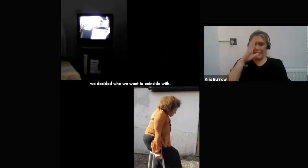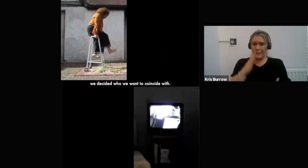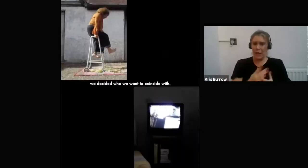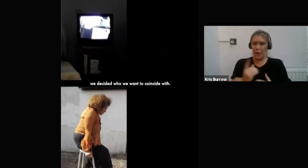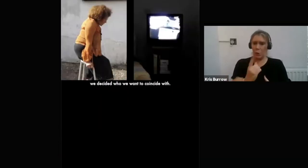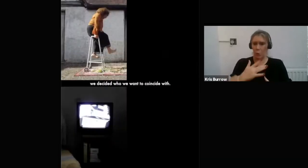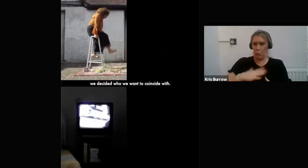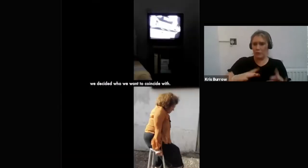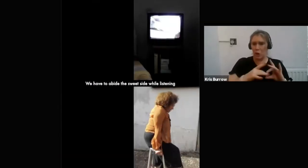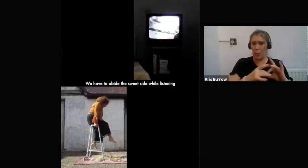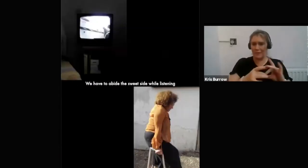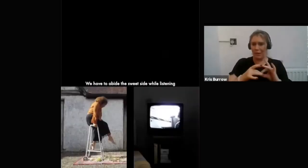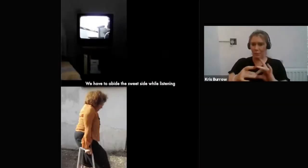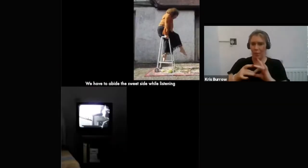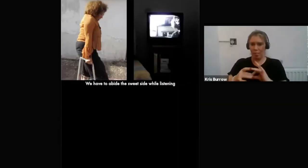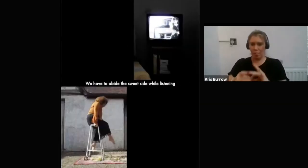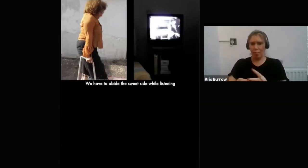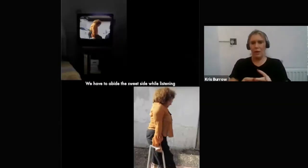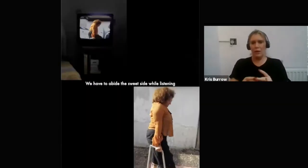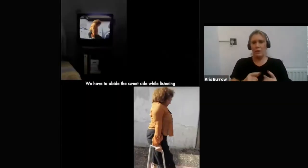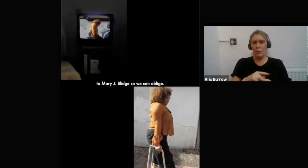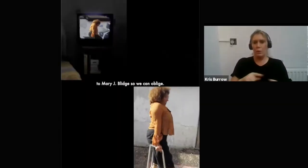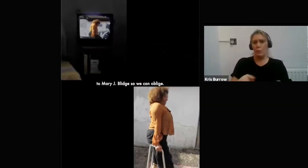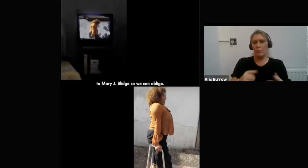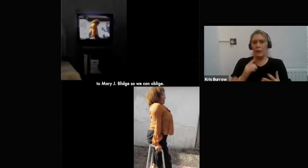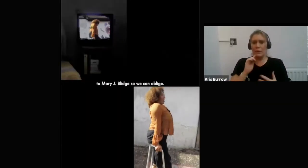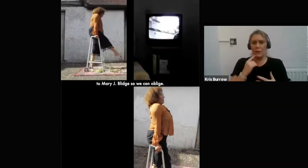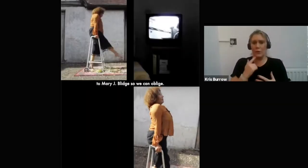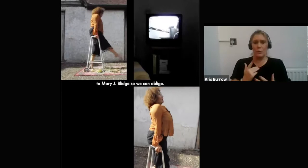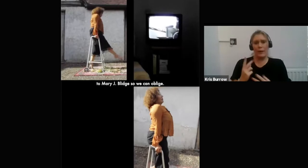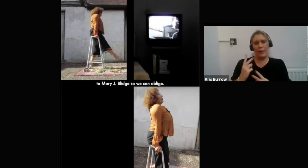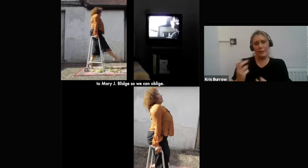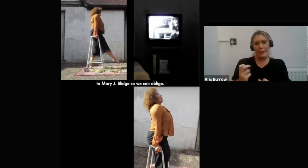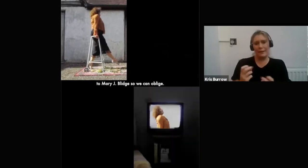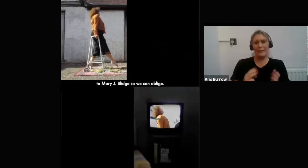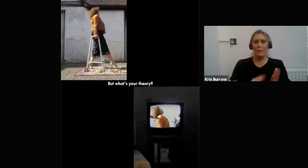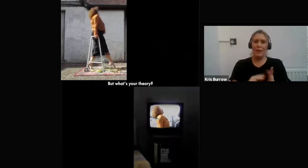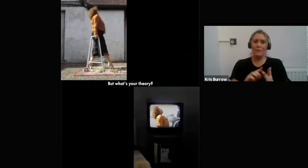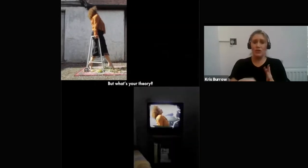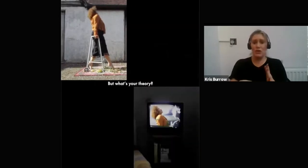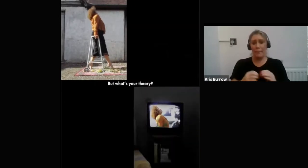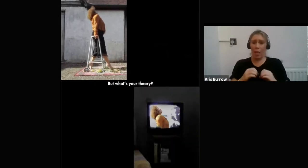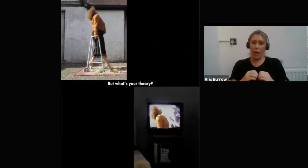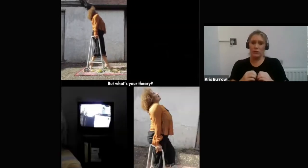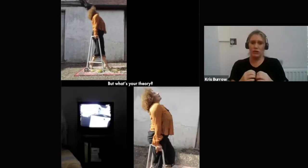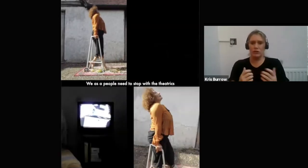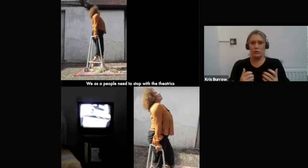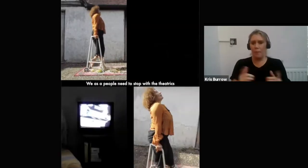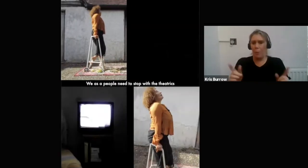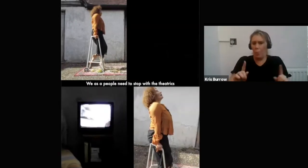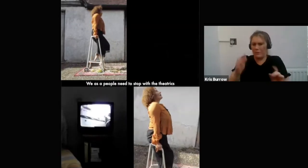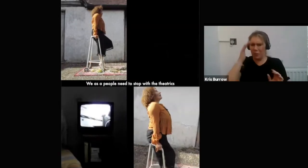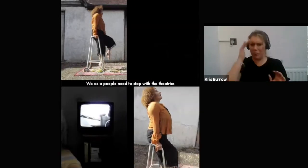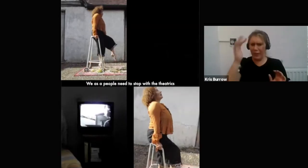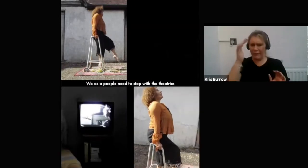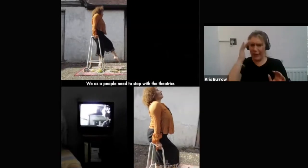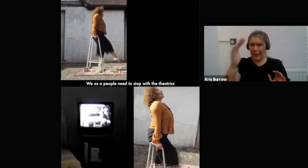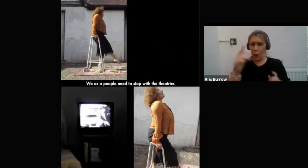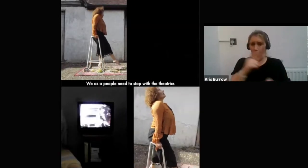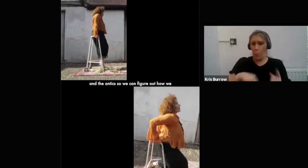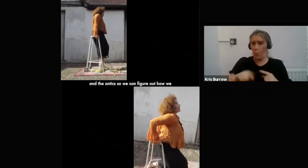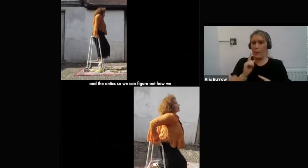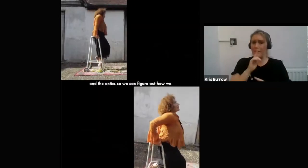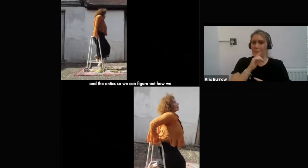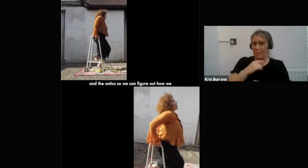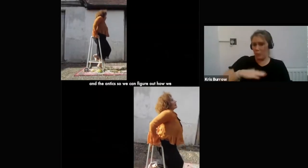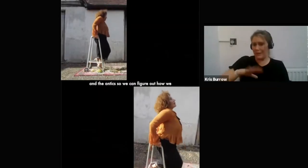to coincide with. We have to abide the sweet side while listening to Mary J. Blige so we can oblige. But what's your theory? We as a people need to stop with the